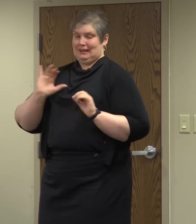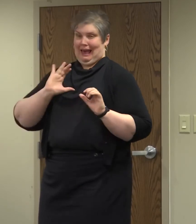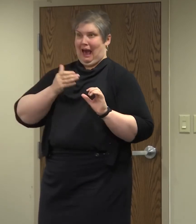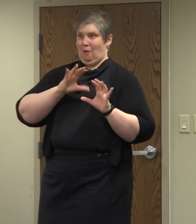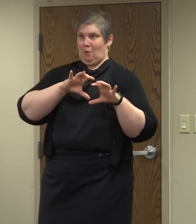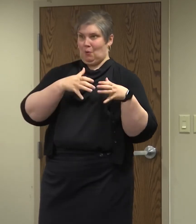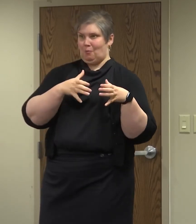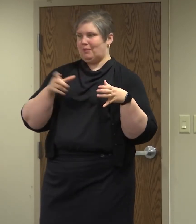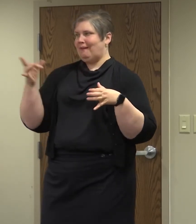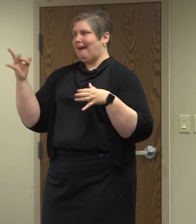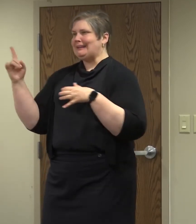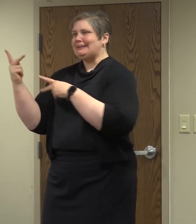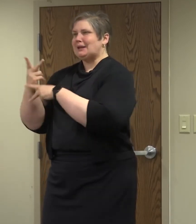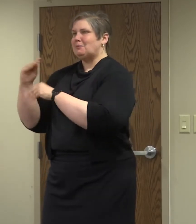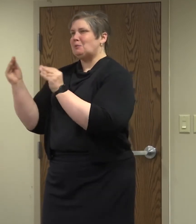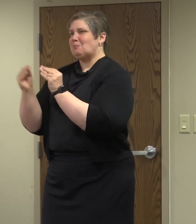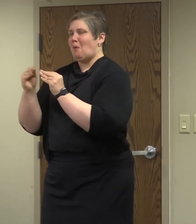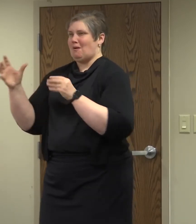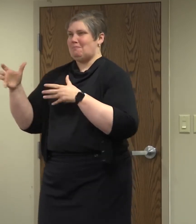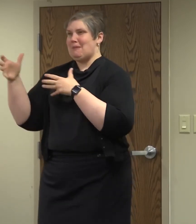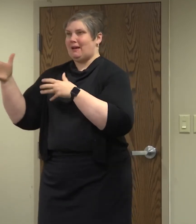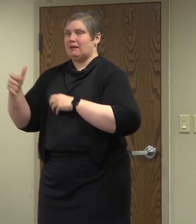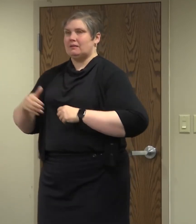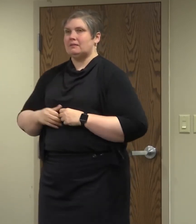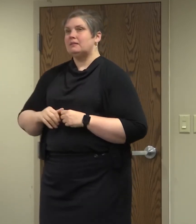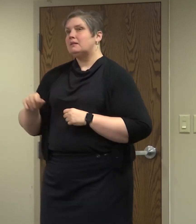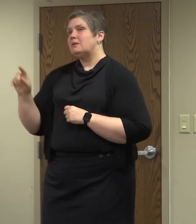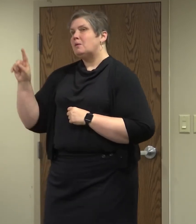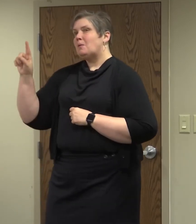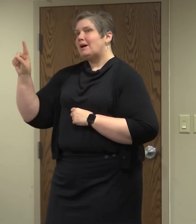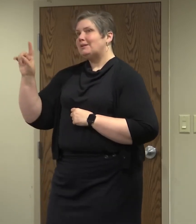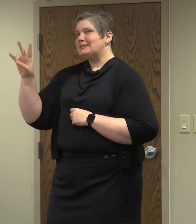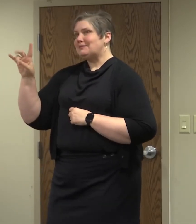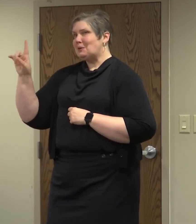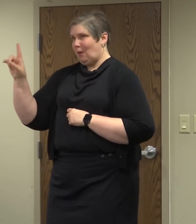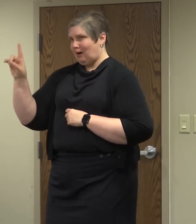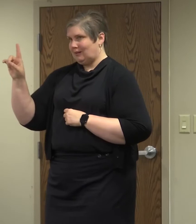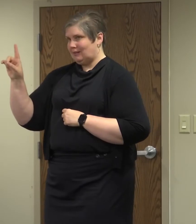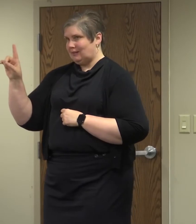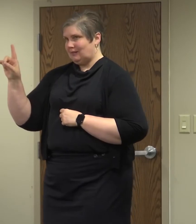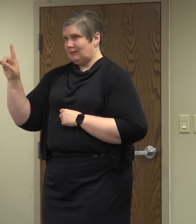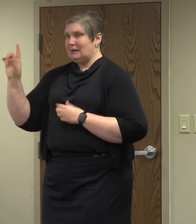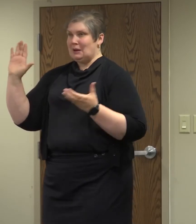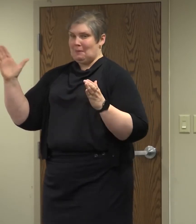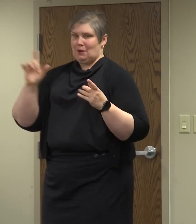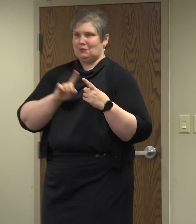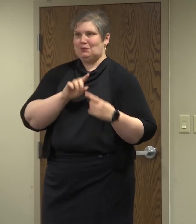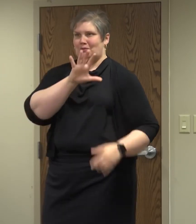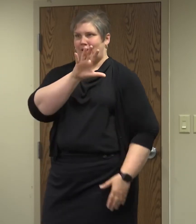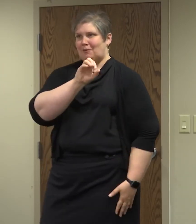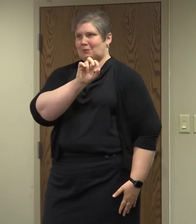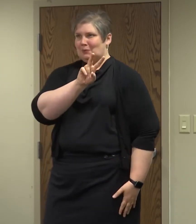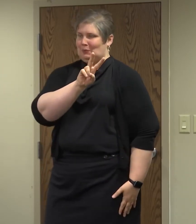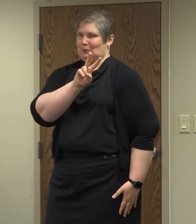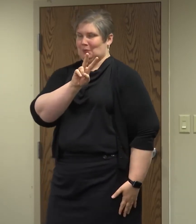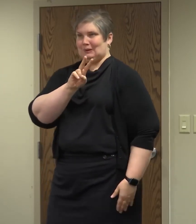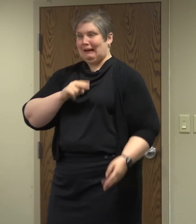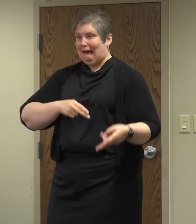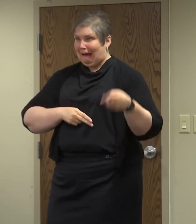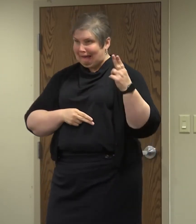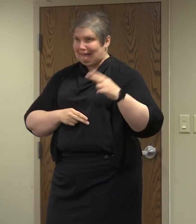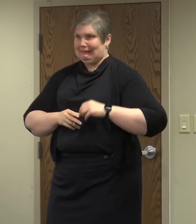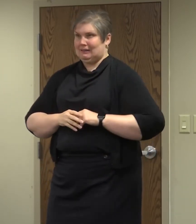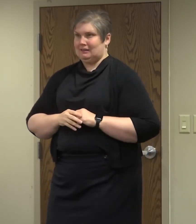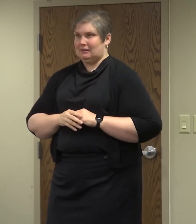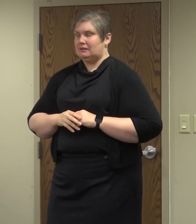population. They have 171 cases per 100,000. Compare that to our 502. Their